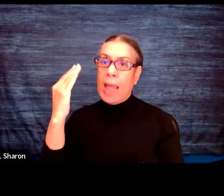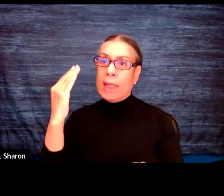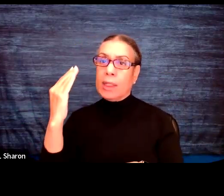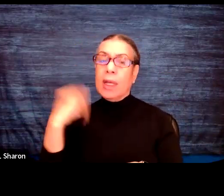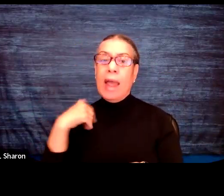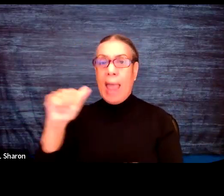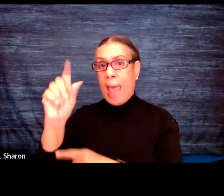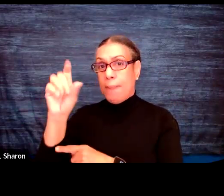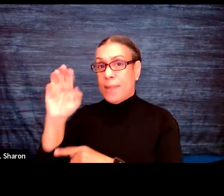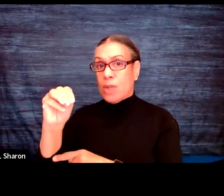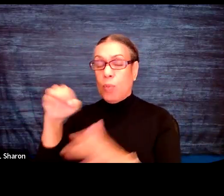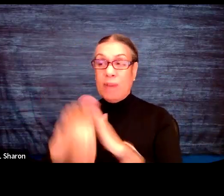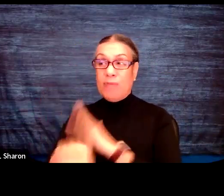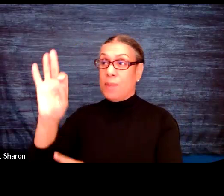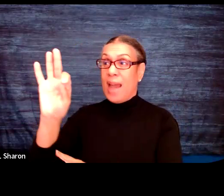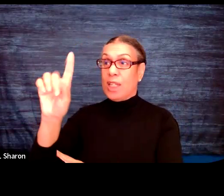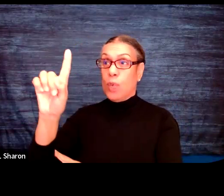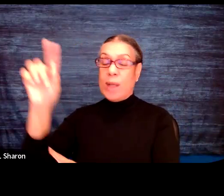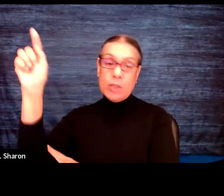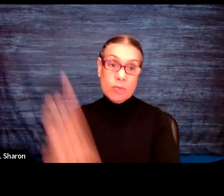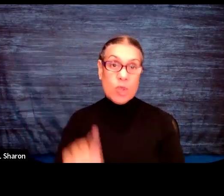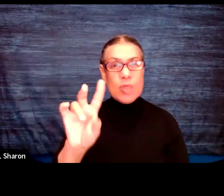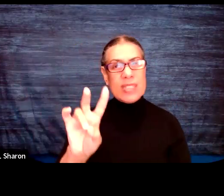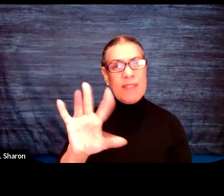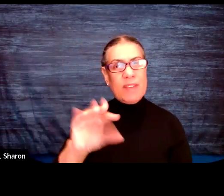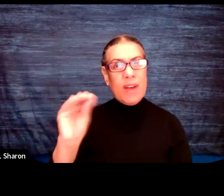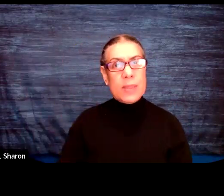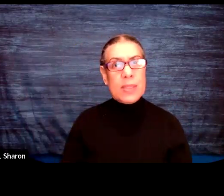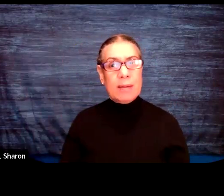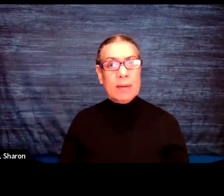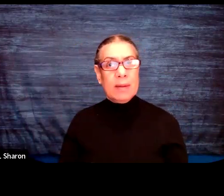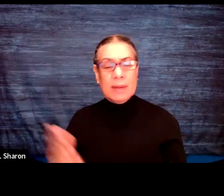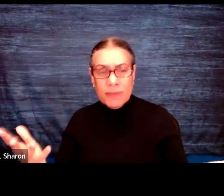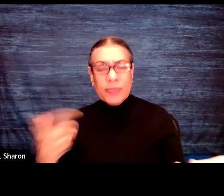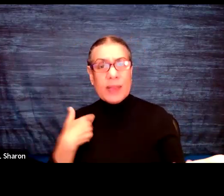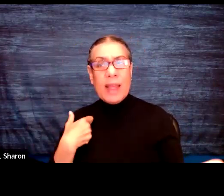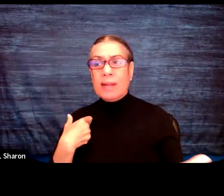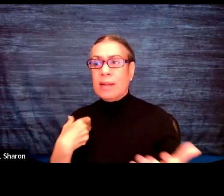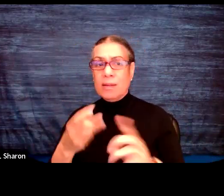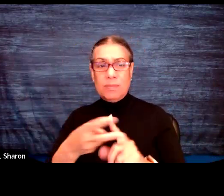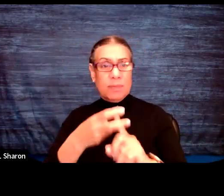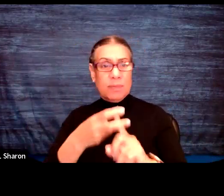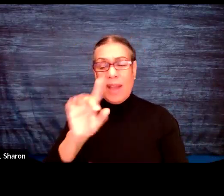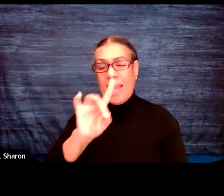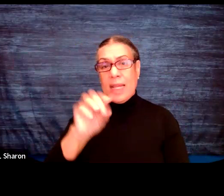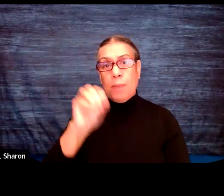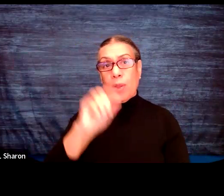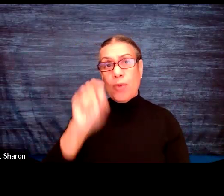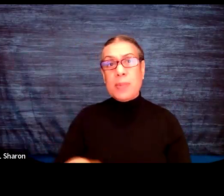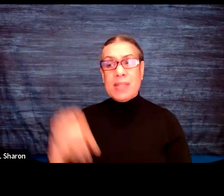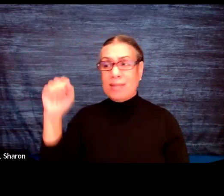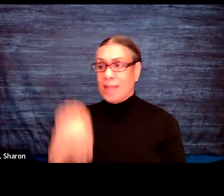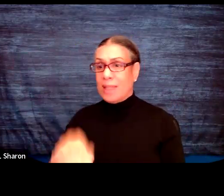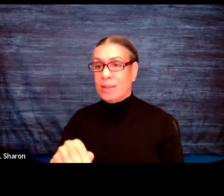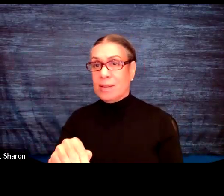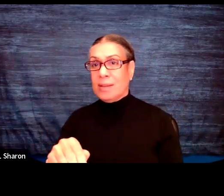dropped sharply from 91% to 75%, and even the teacher retention that decreased from 88.3% in